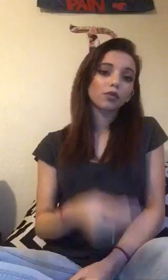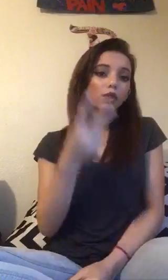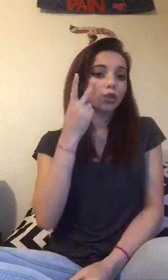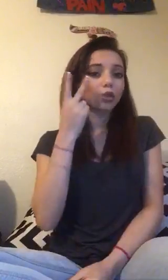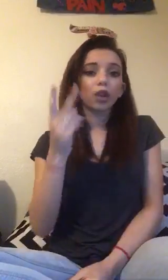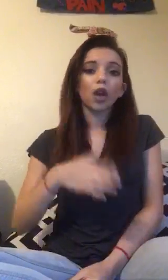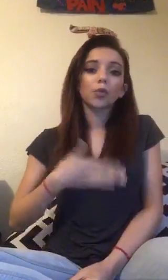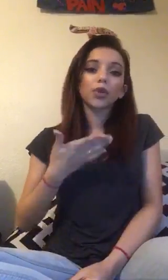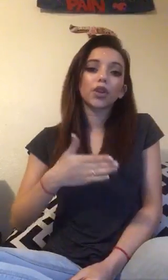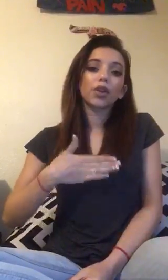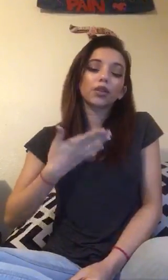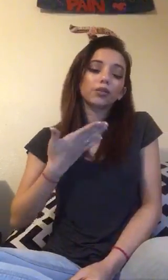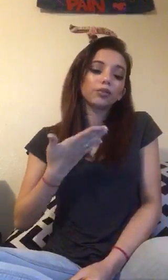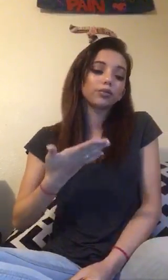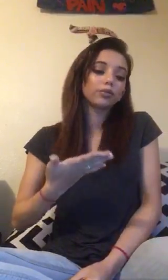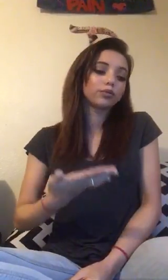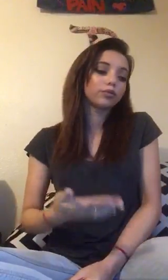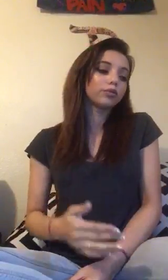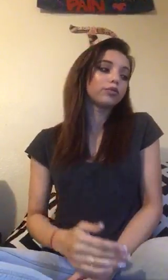You look happier.